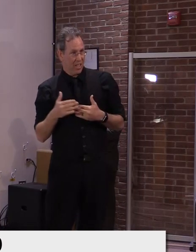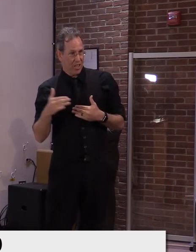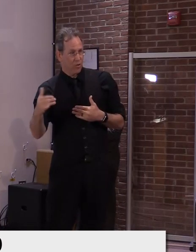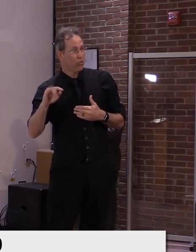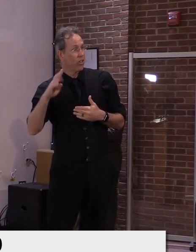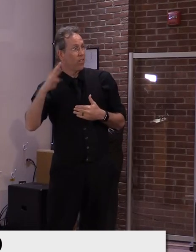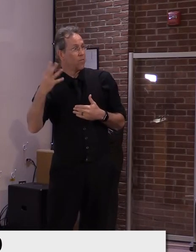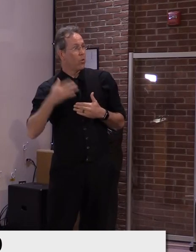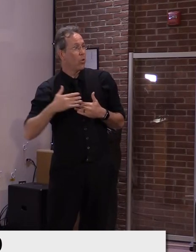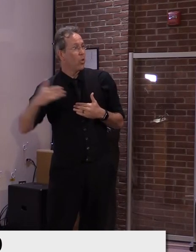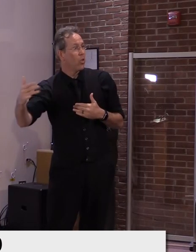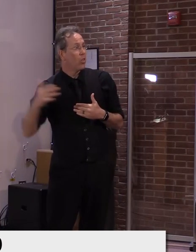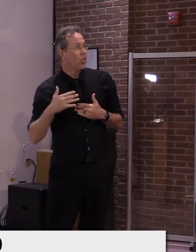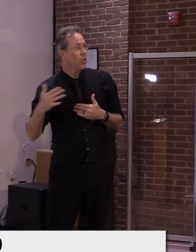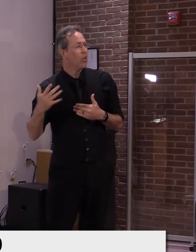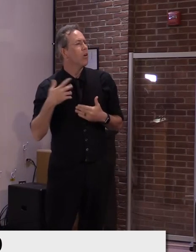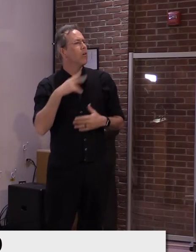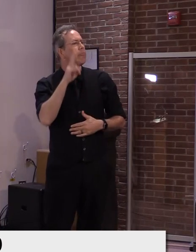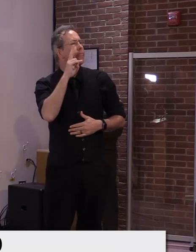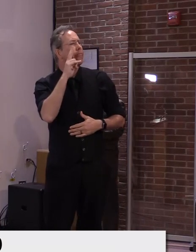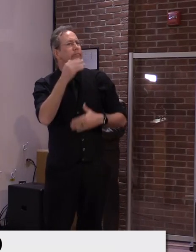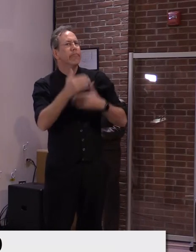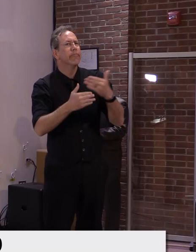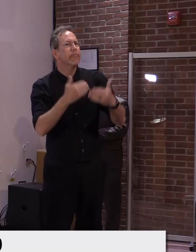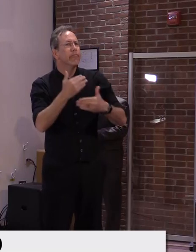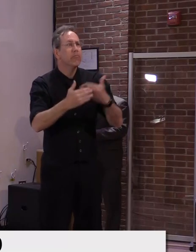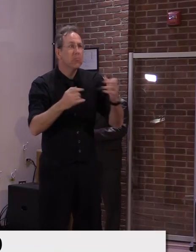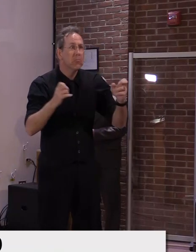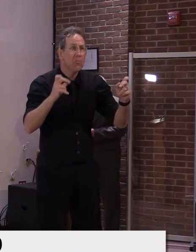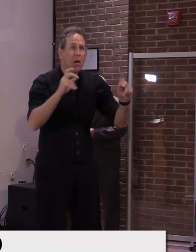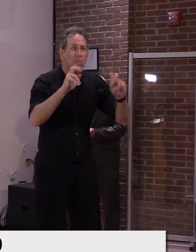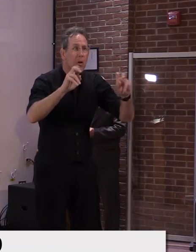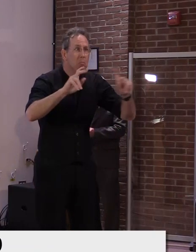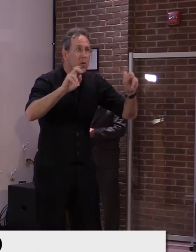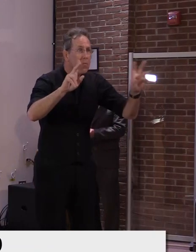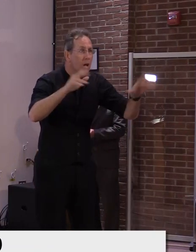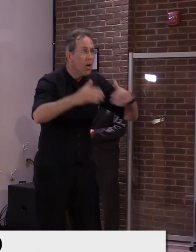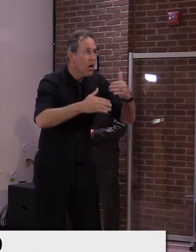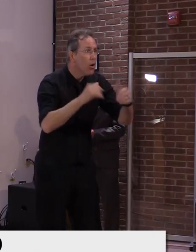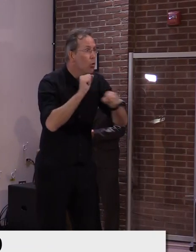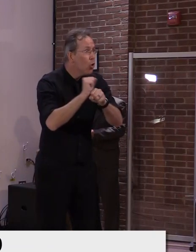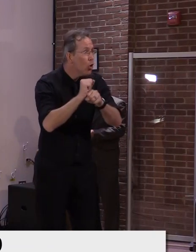that, we will reinstitute the work search requirements.